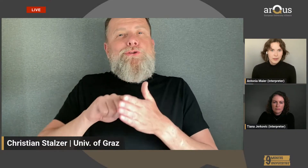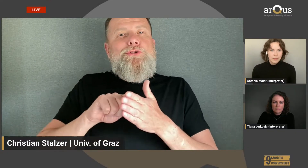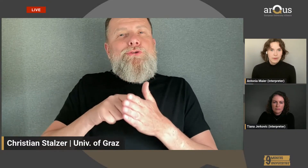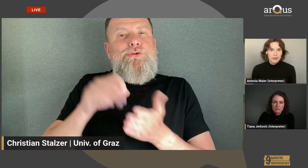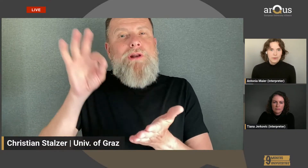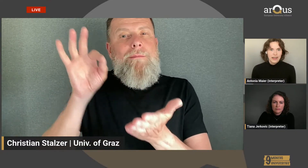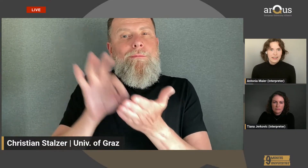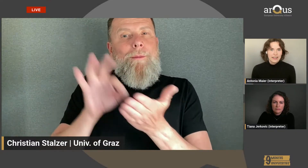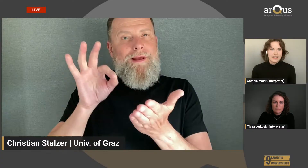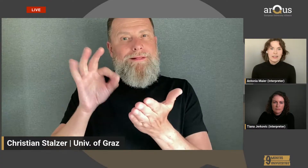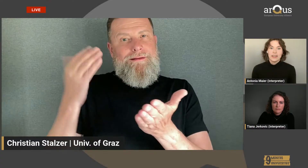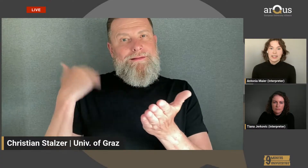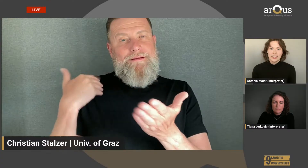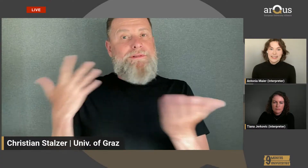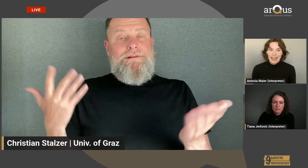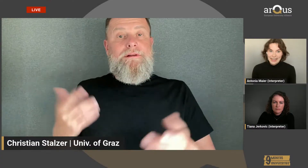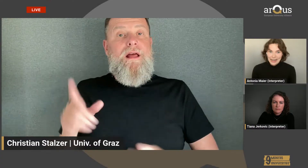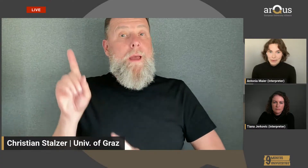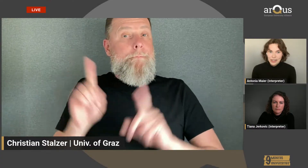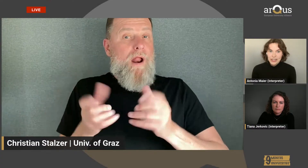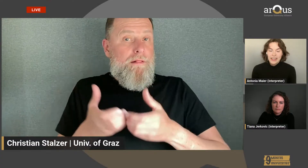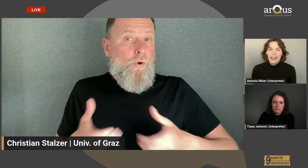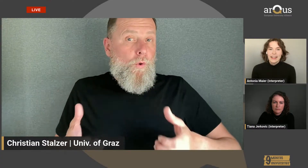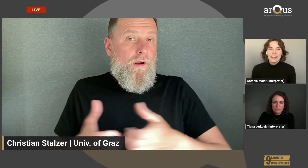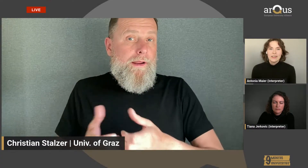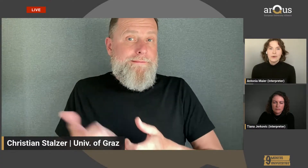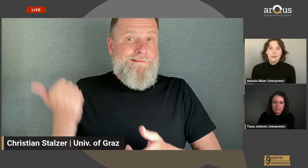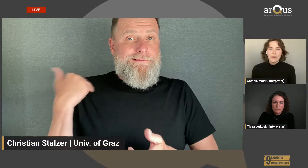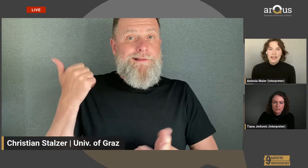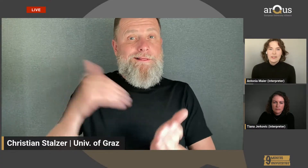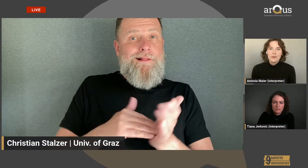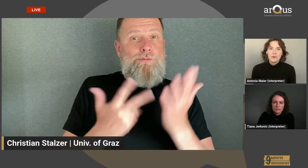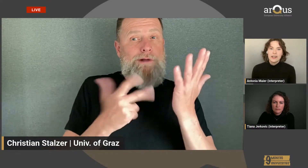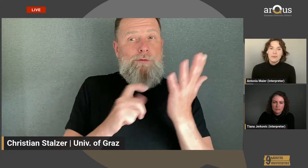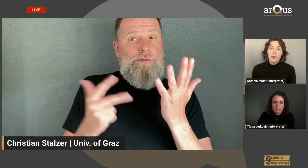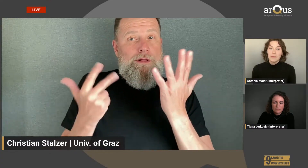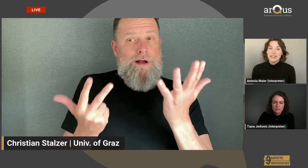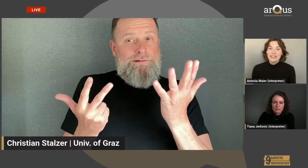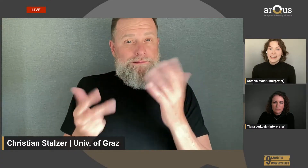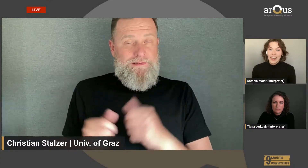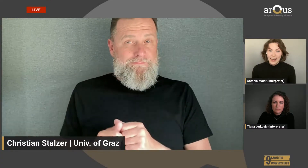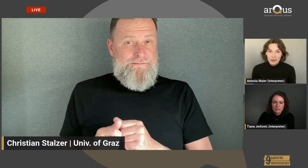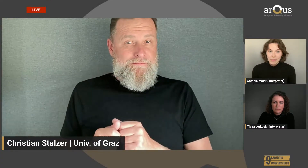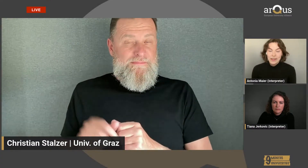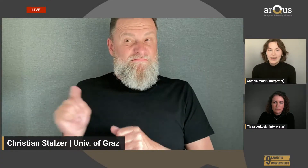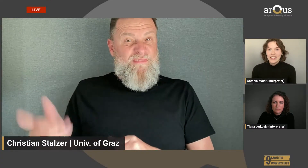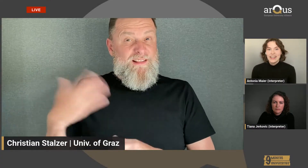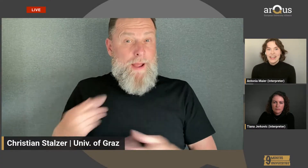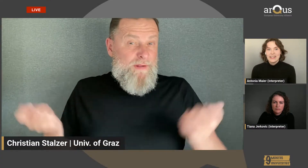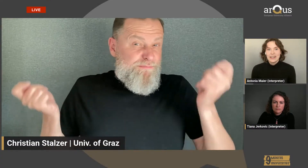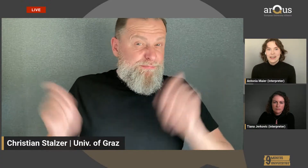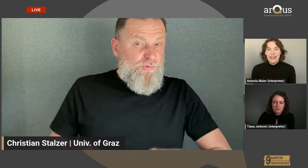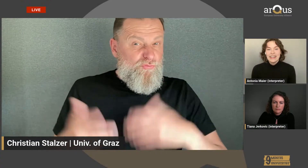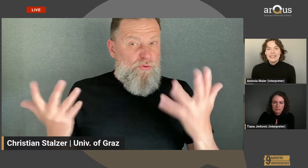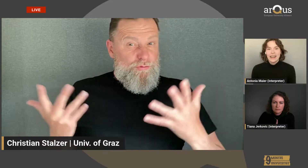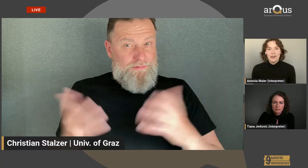for people to access education in sign language. And that goes back to a moment in time in